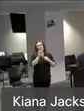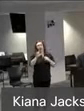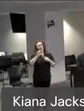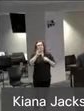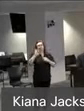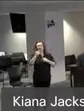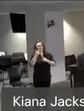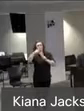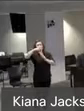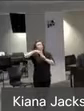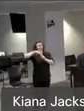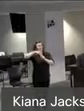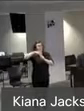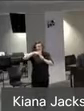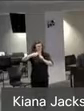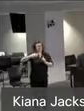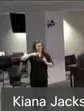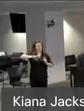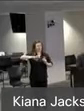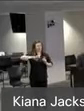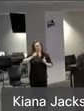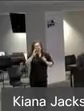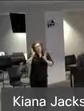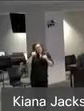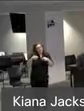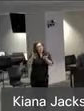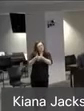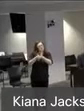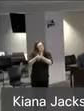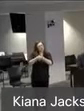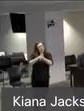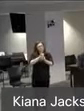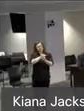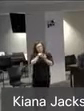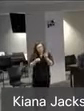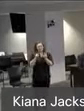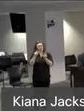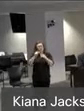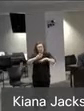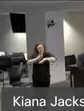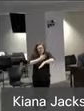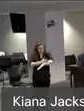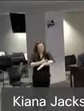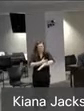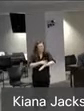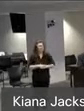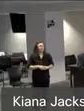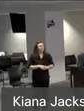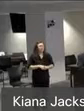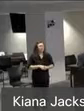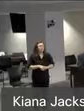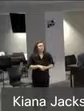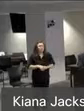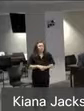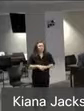will incent members to make healthy lifestyle changes in one of these three critical areas. Second, we